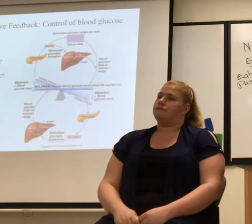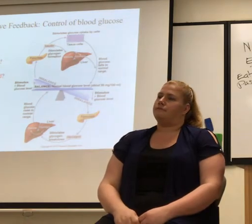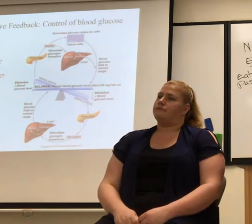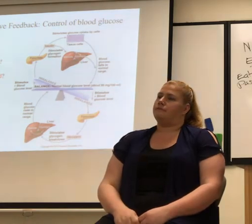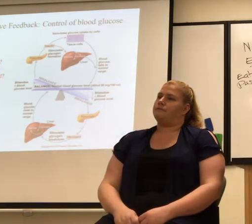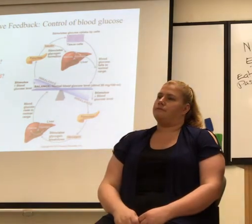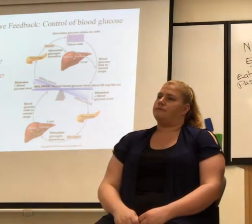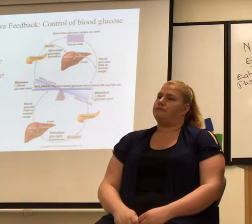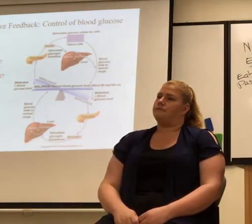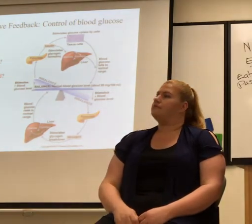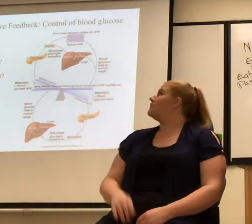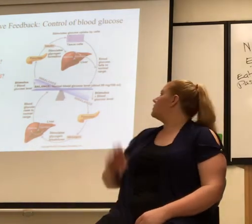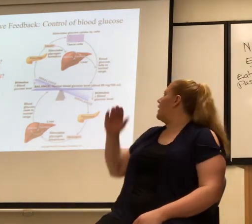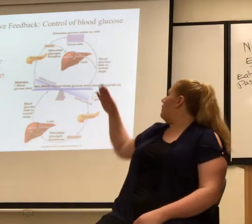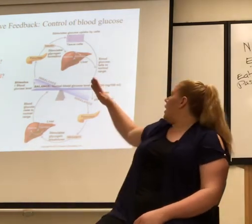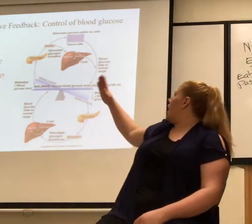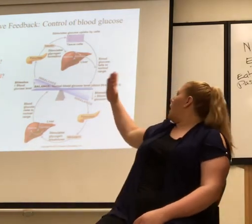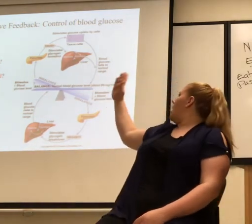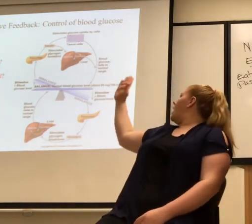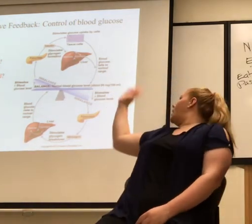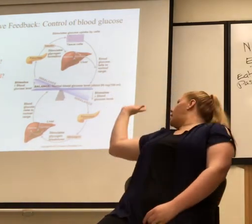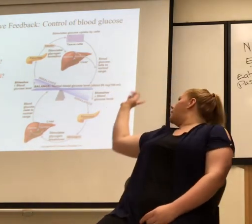to insulin.